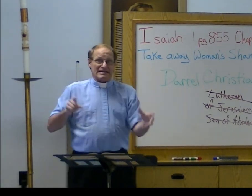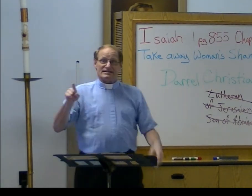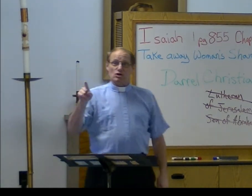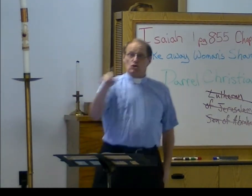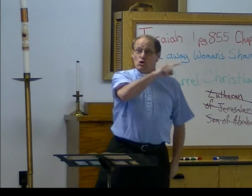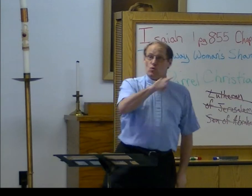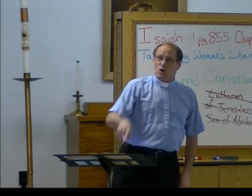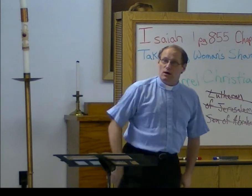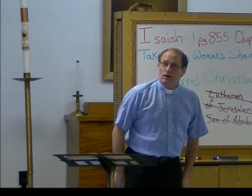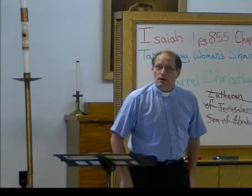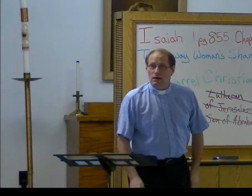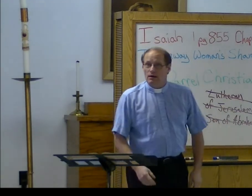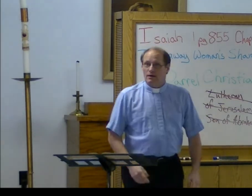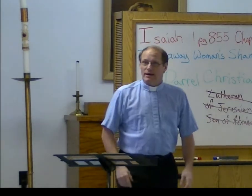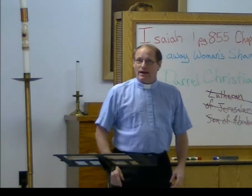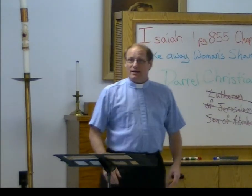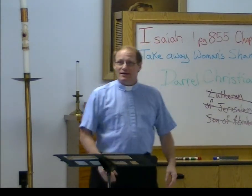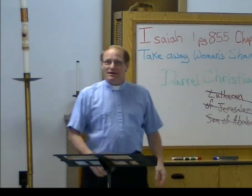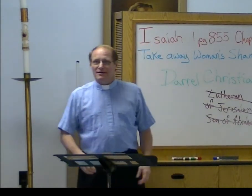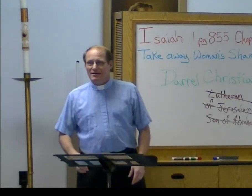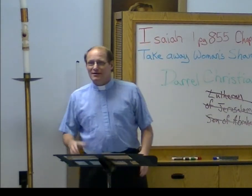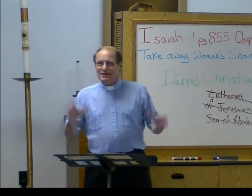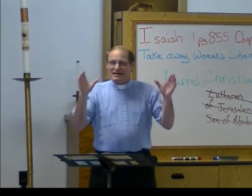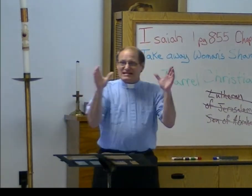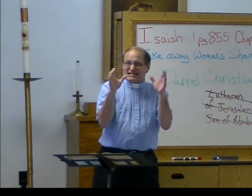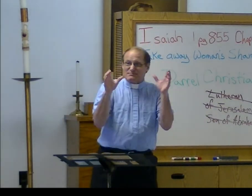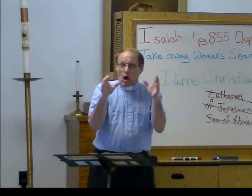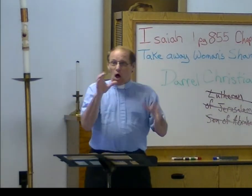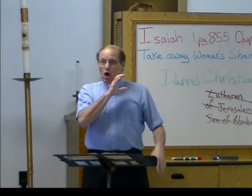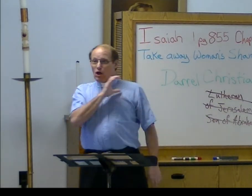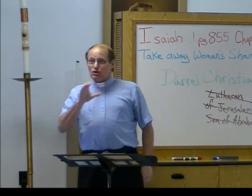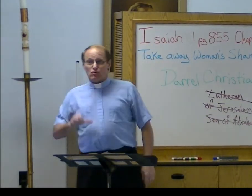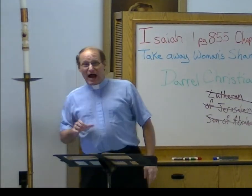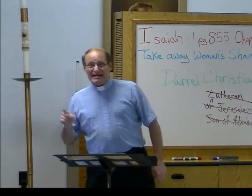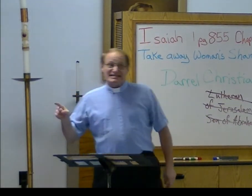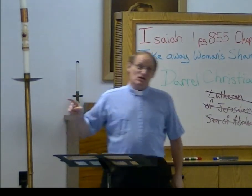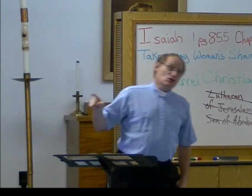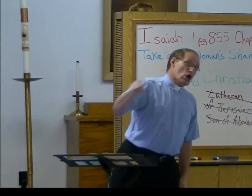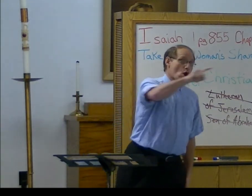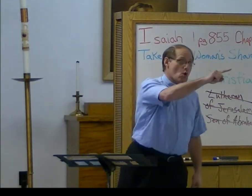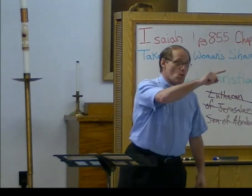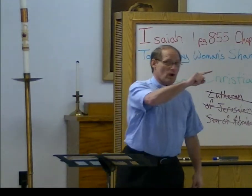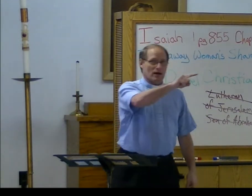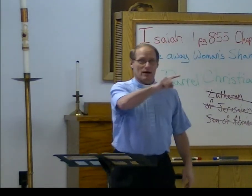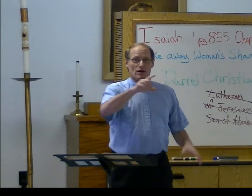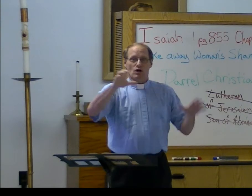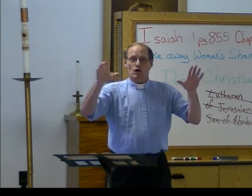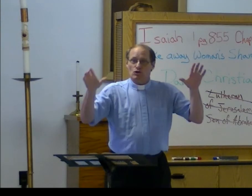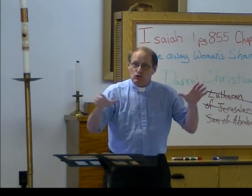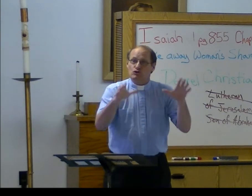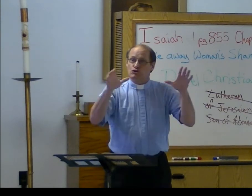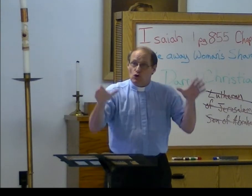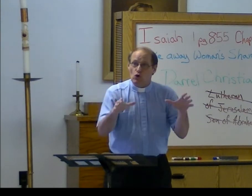Christ, you. Okay? Small Christ, you.